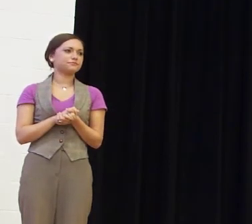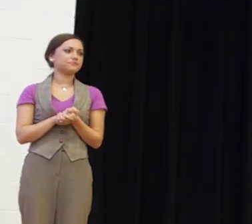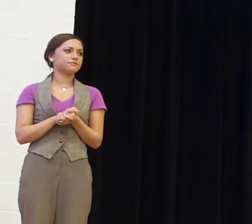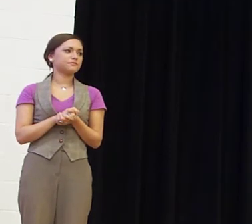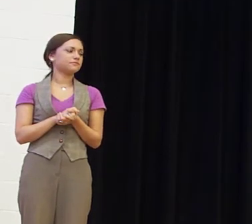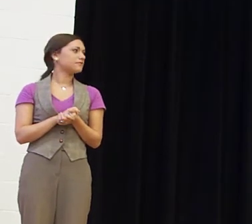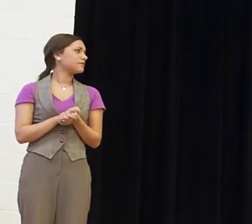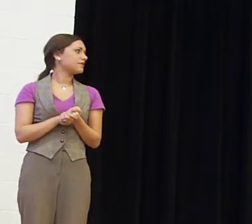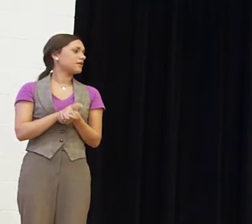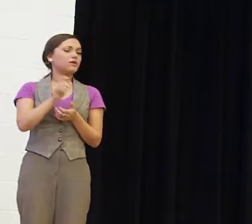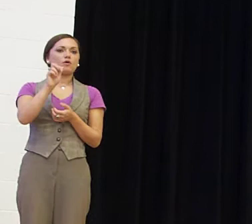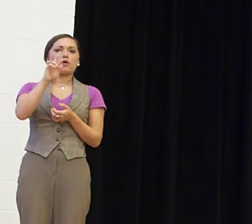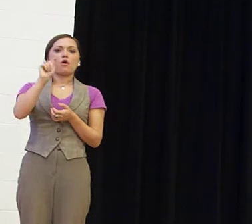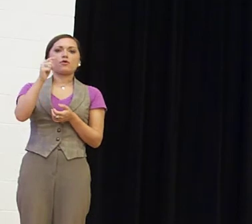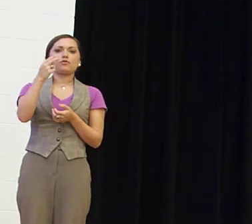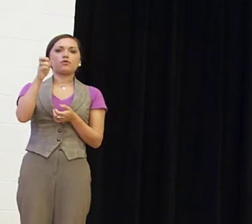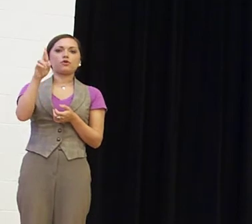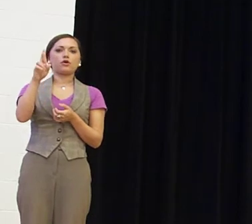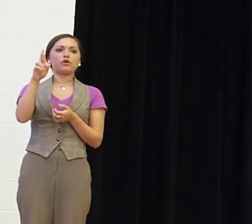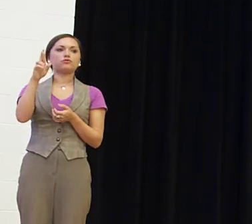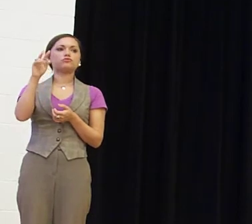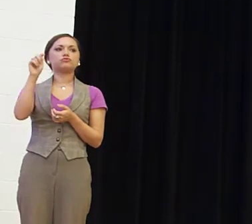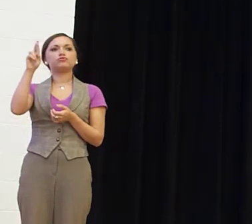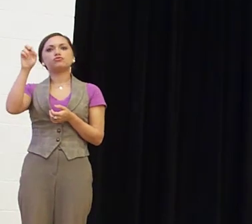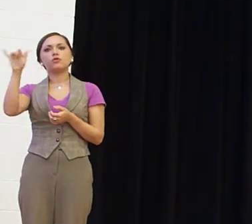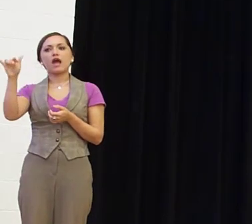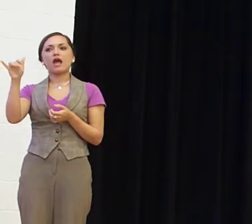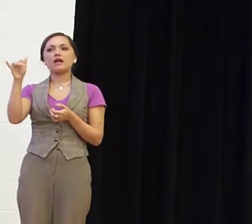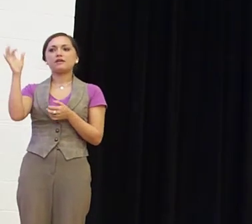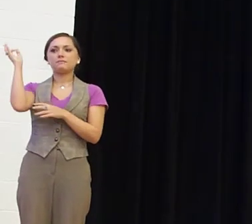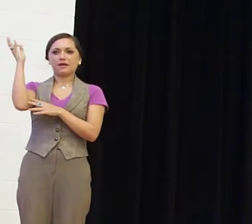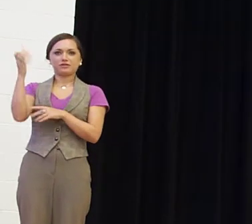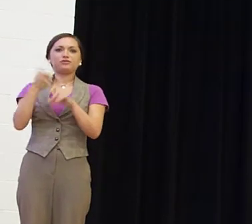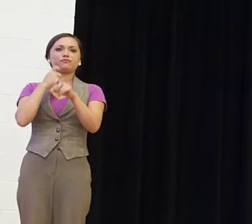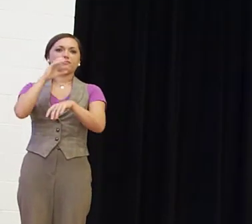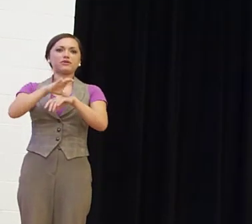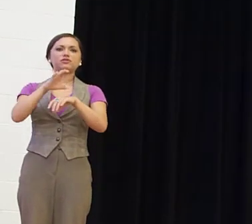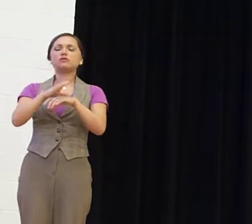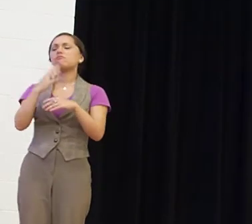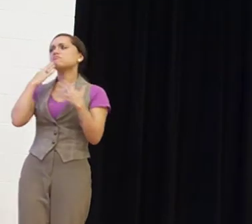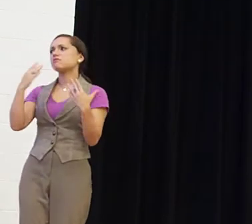Pastor Arthur Craig from Woodhaven Baptist Church, and yeah, I agree with you about the ragweed, Jean.